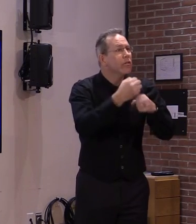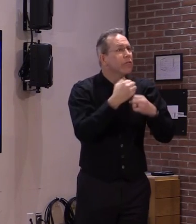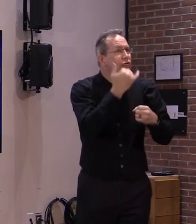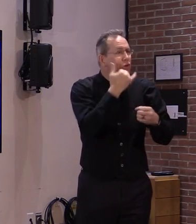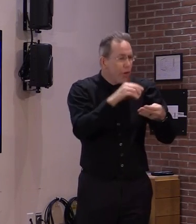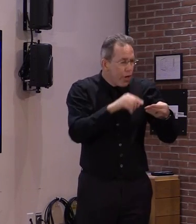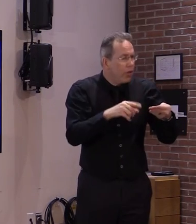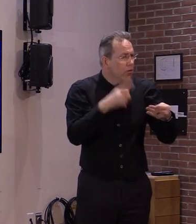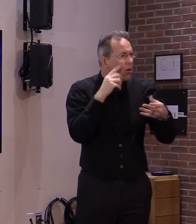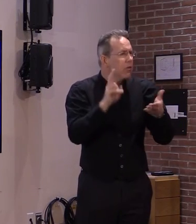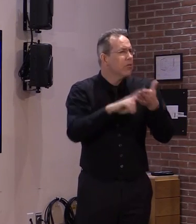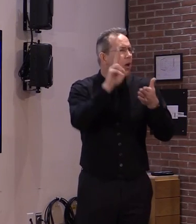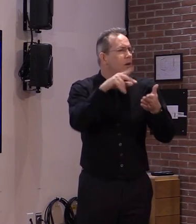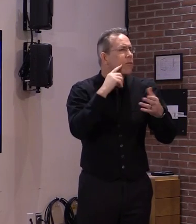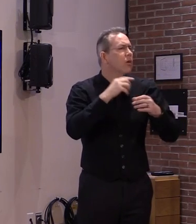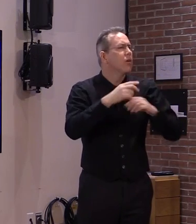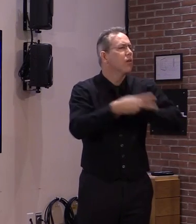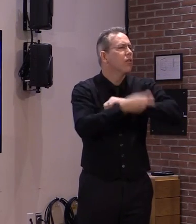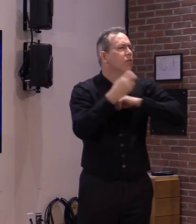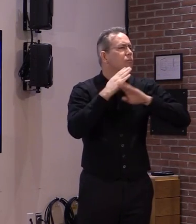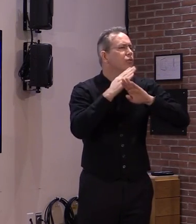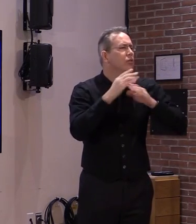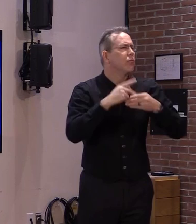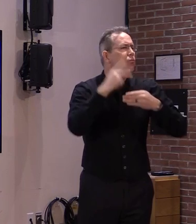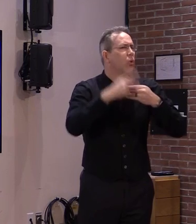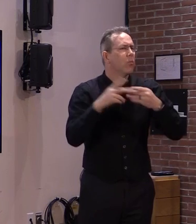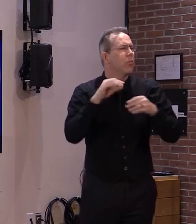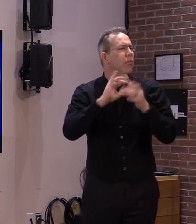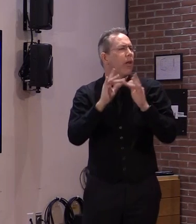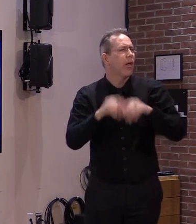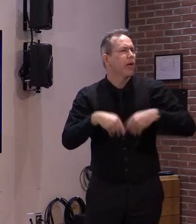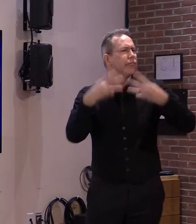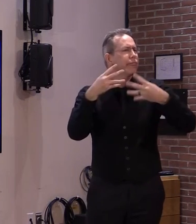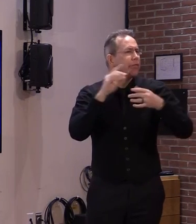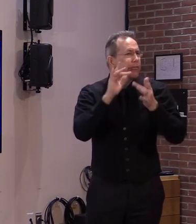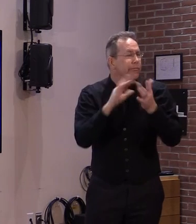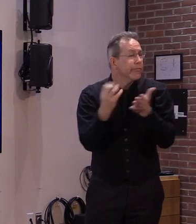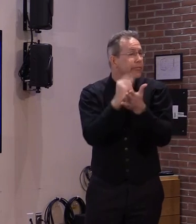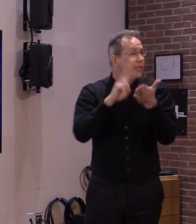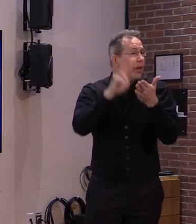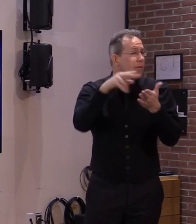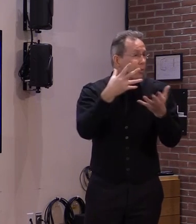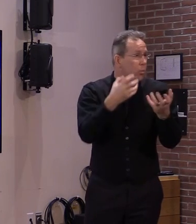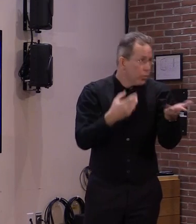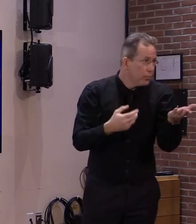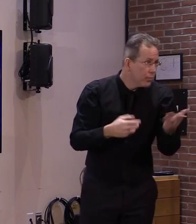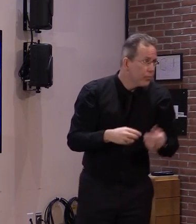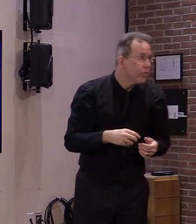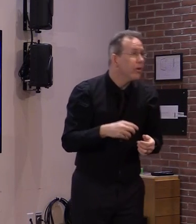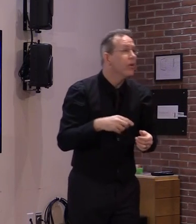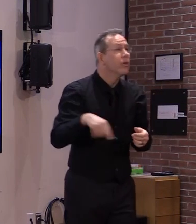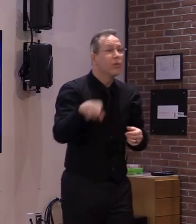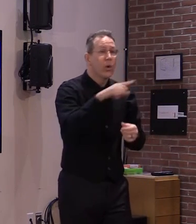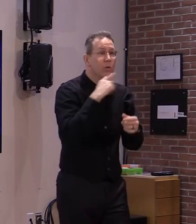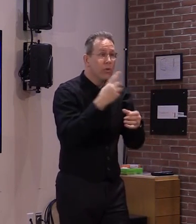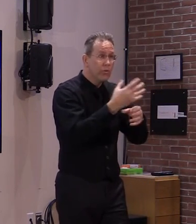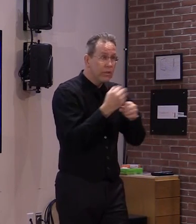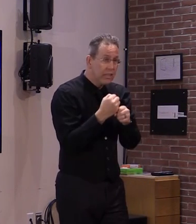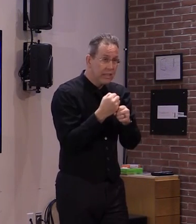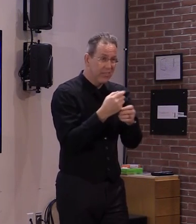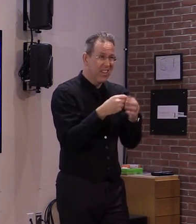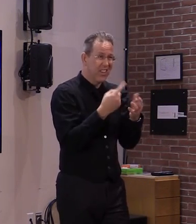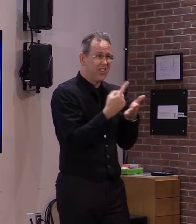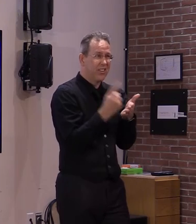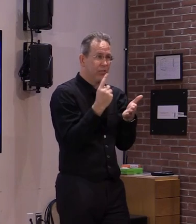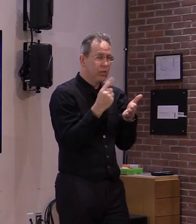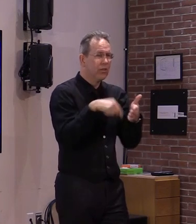individual. We expect that most people will receive this letter by the end of this week. Claimants have until May 18th,